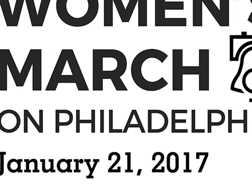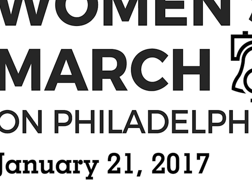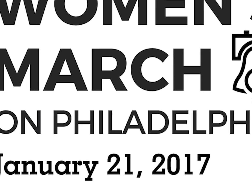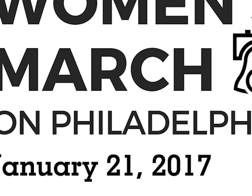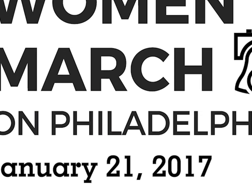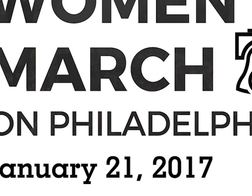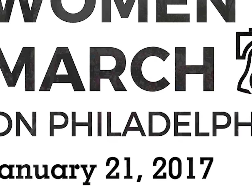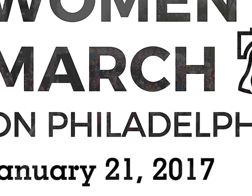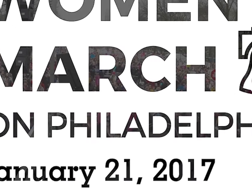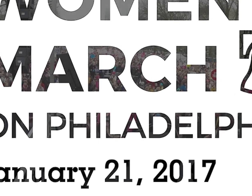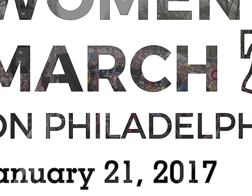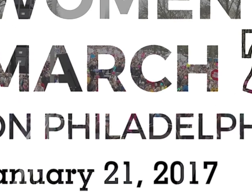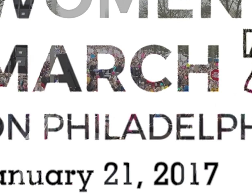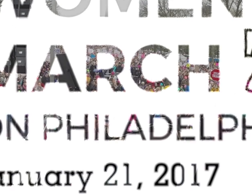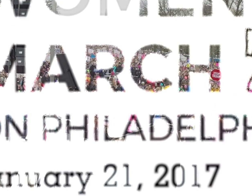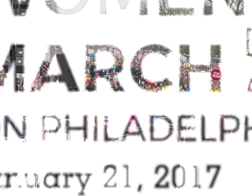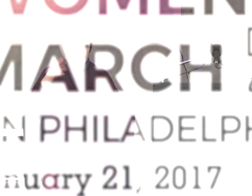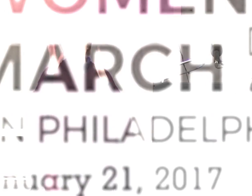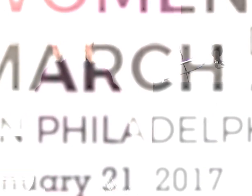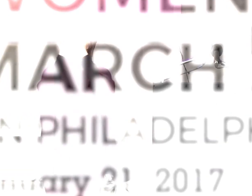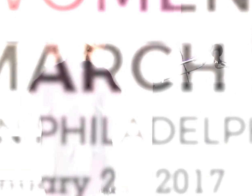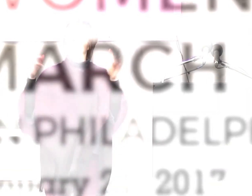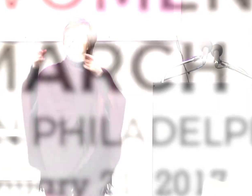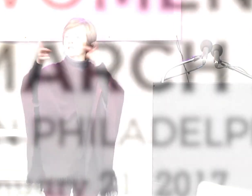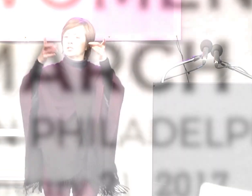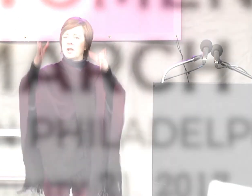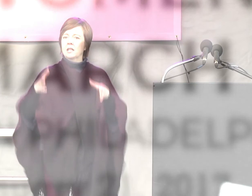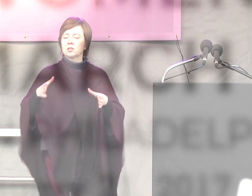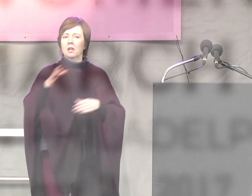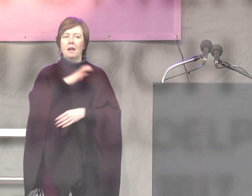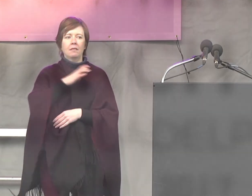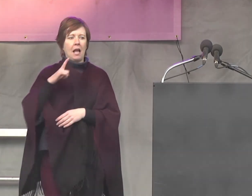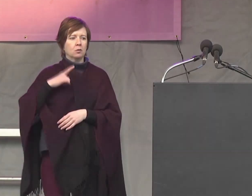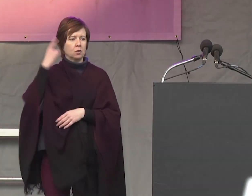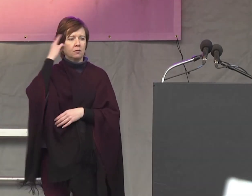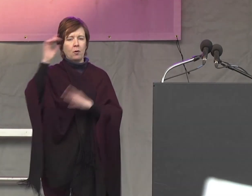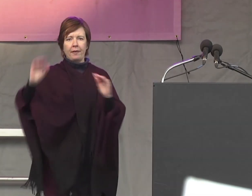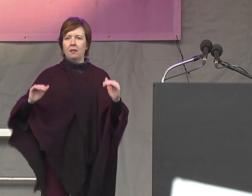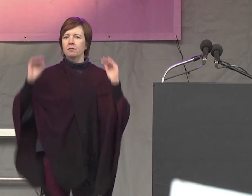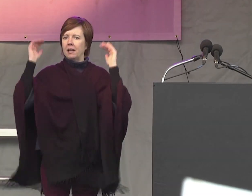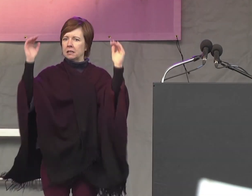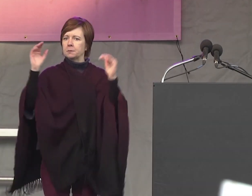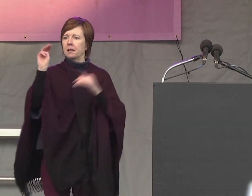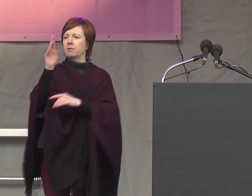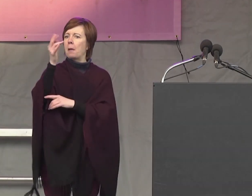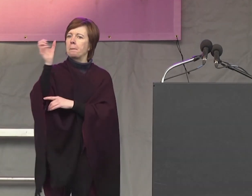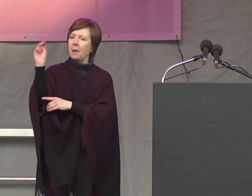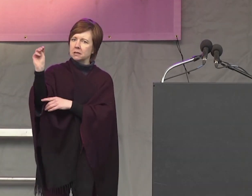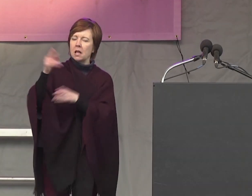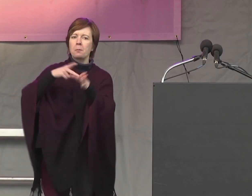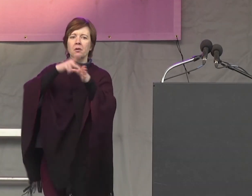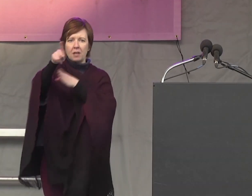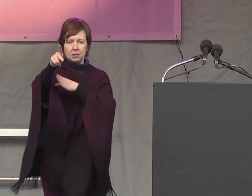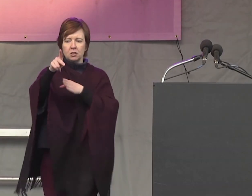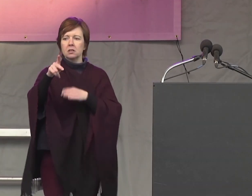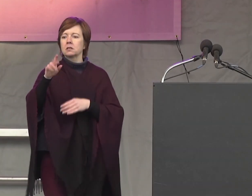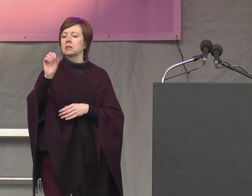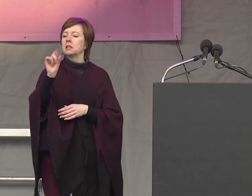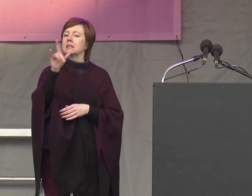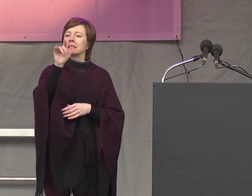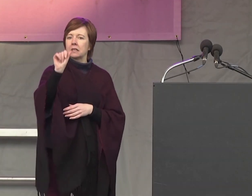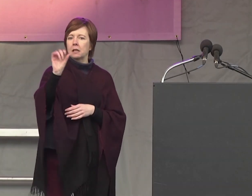And next, we have Diversity Director of Council for the Advancement of Muslim Professionals, Ms.